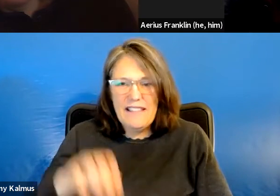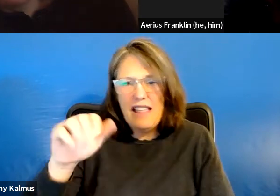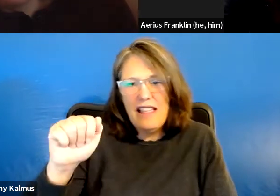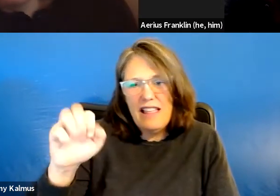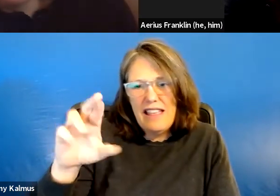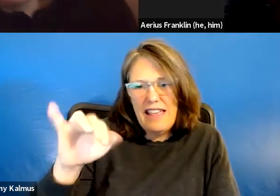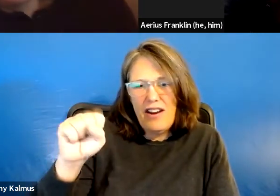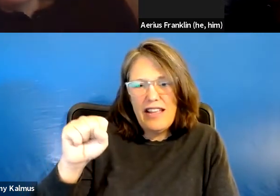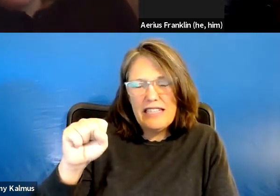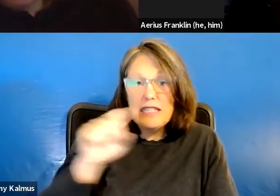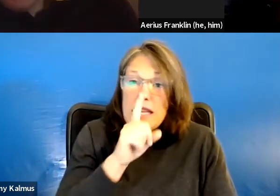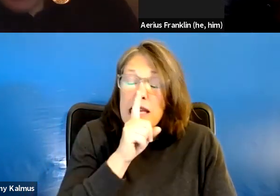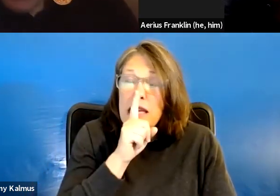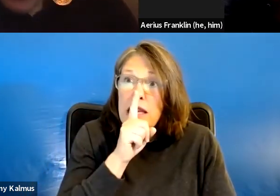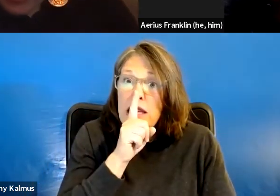Is it?